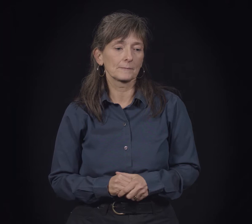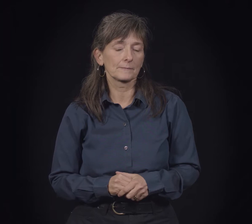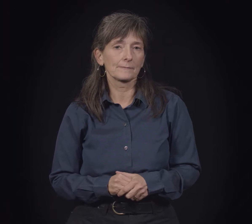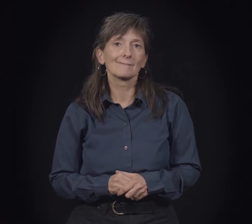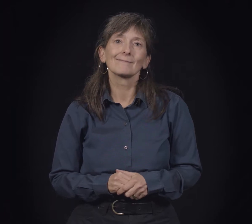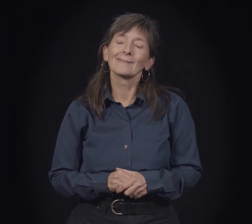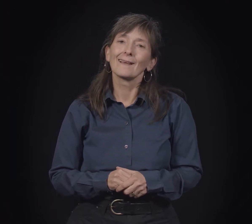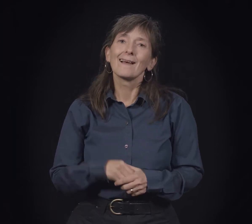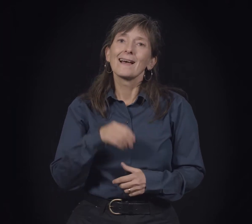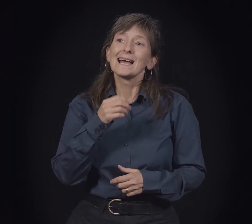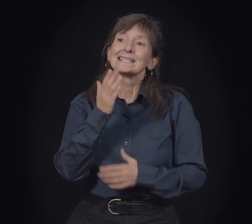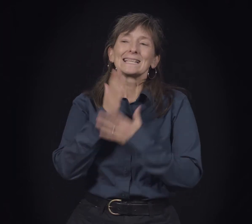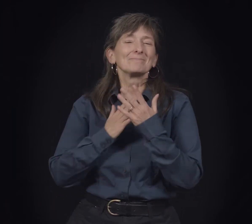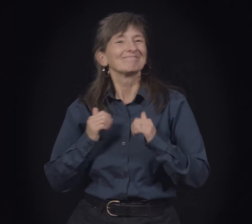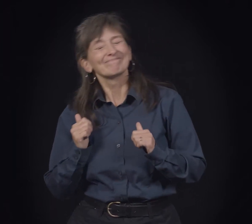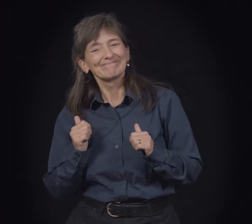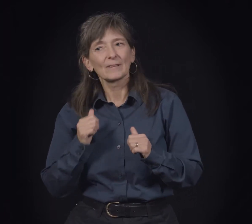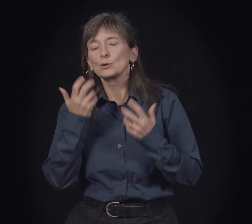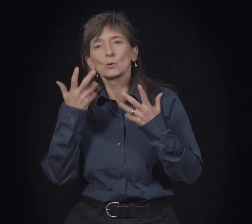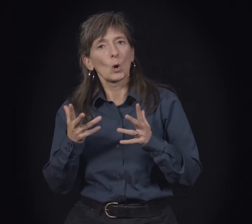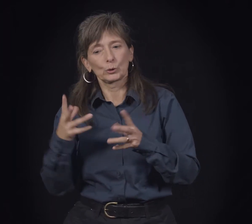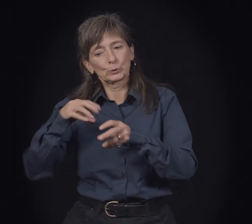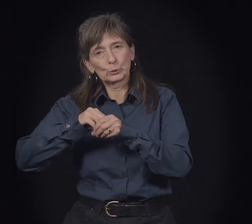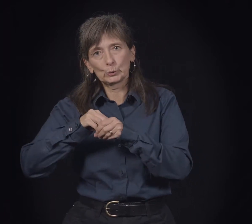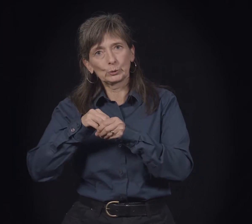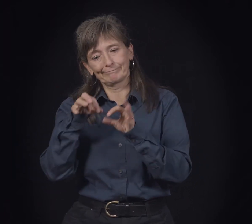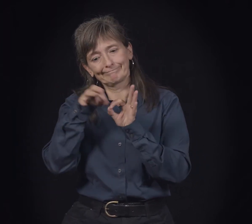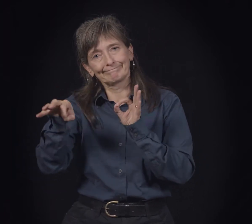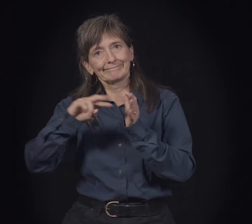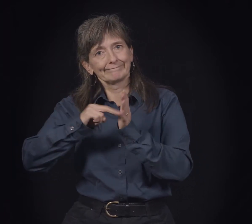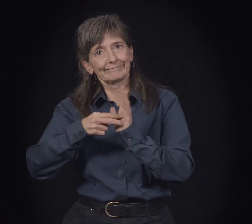Identified disadvantages of including a definition in the legislation are: